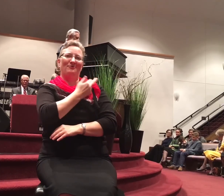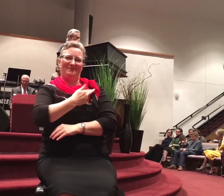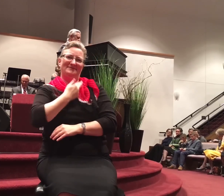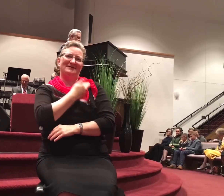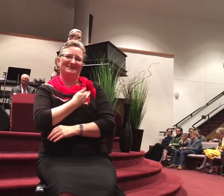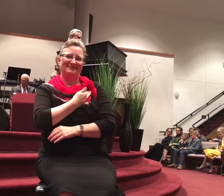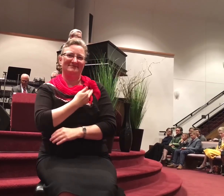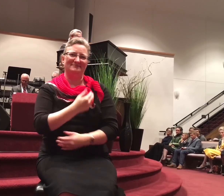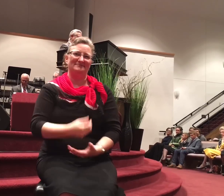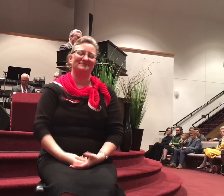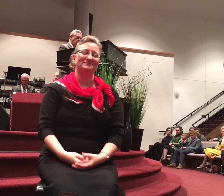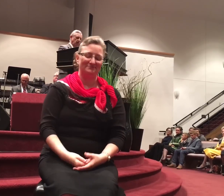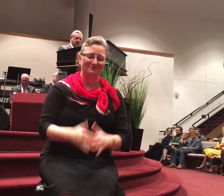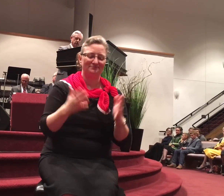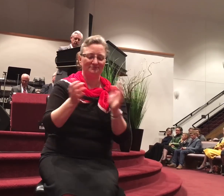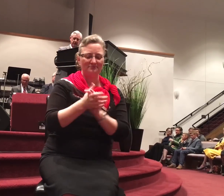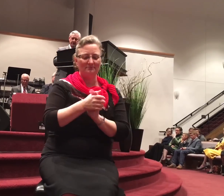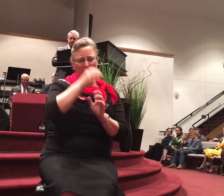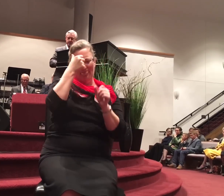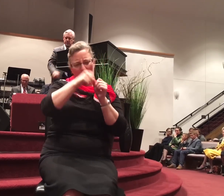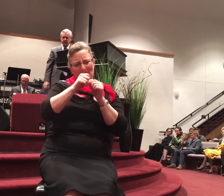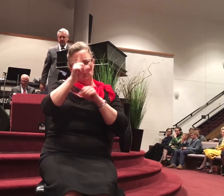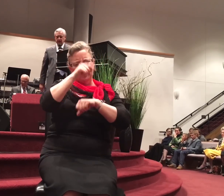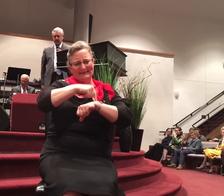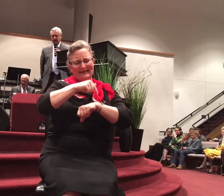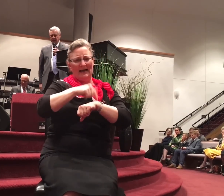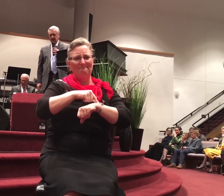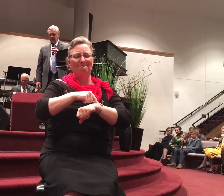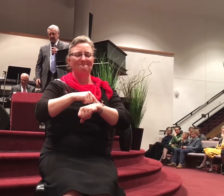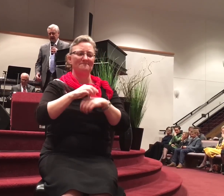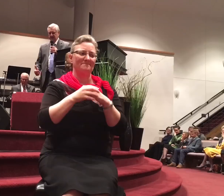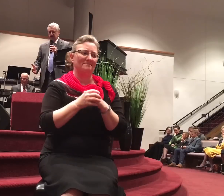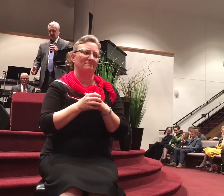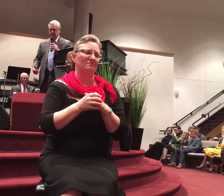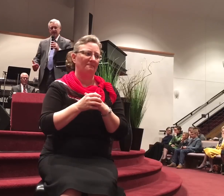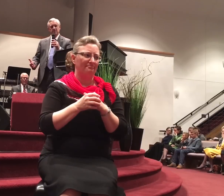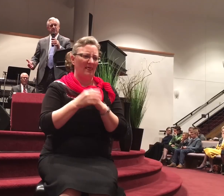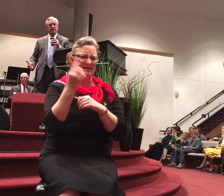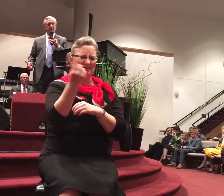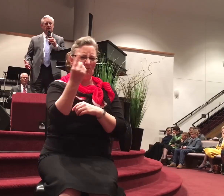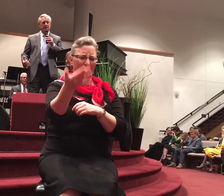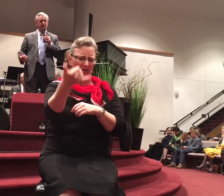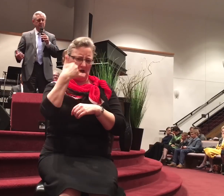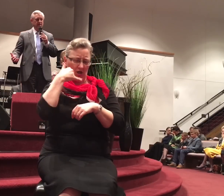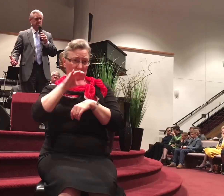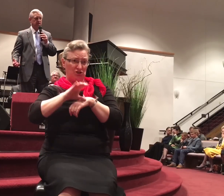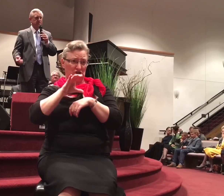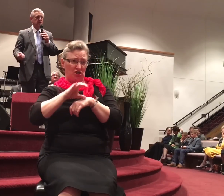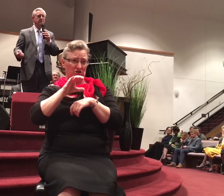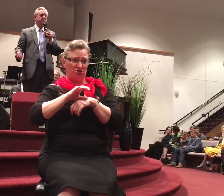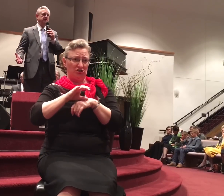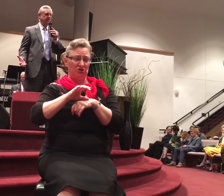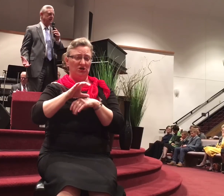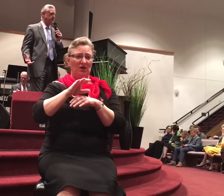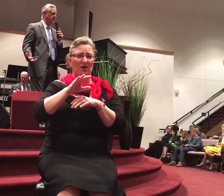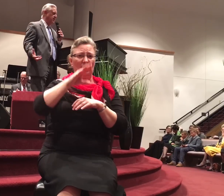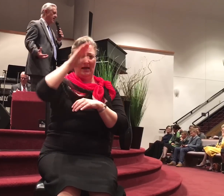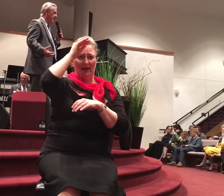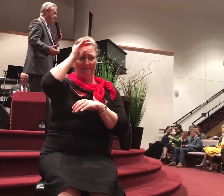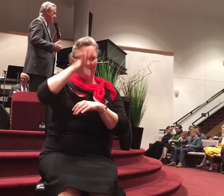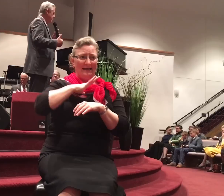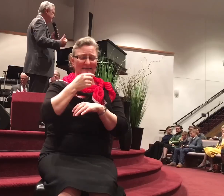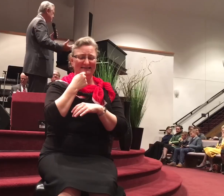I remember one time we received a call on the church answering machine. And in essence, a man said, I think my son is